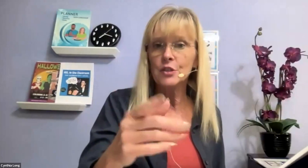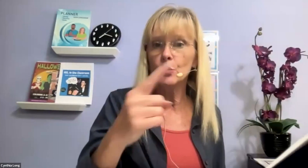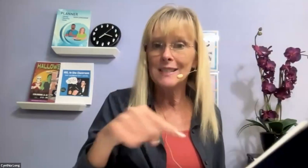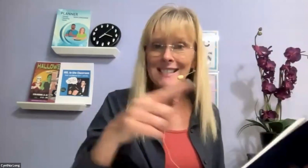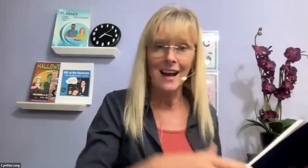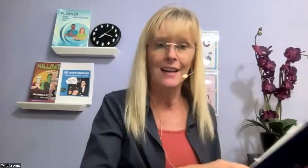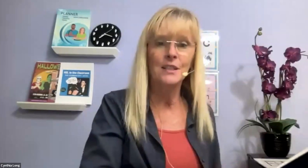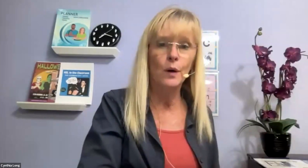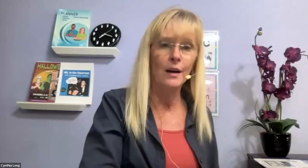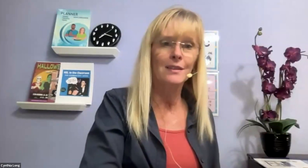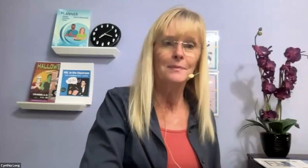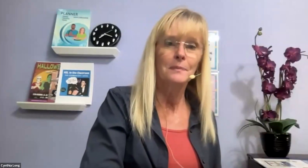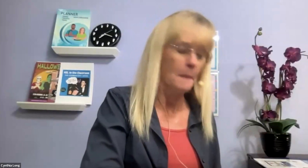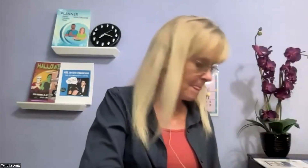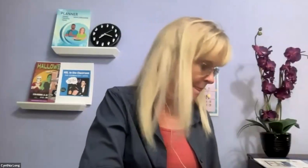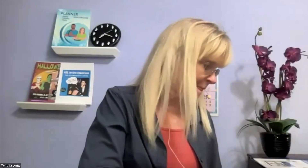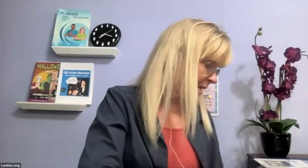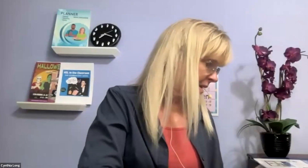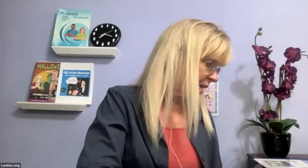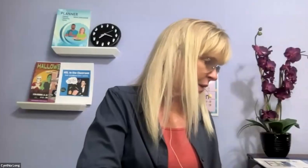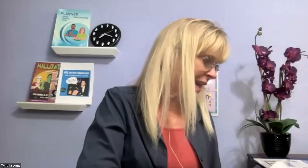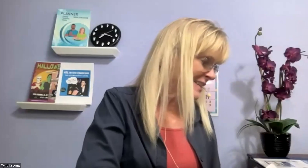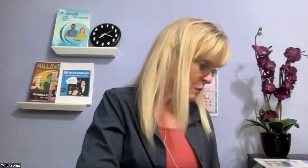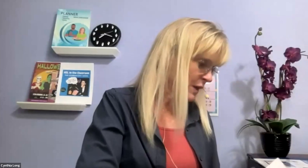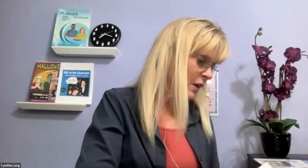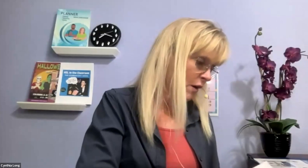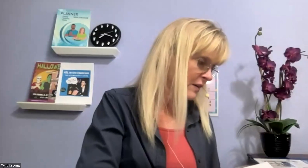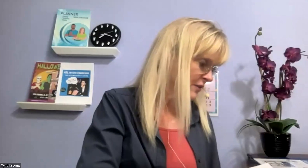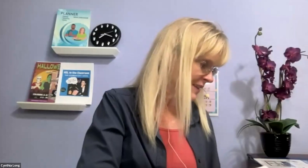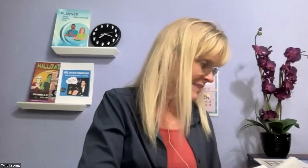classroom with sign as well. Oh, Kay's working hard for this.